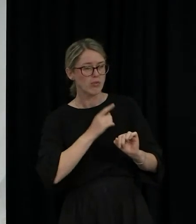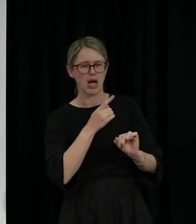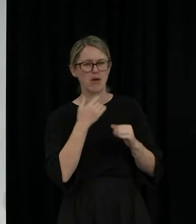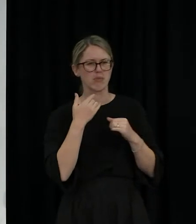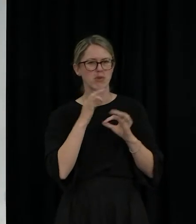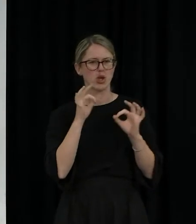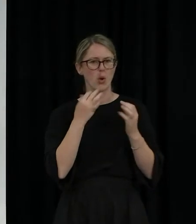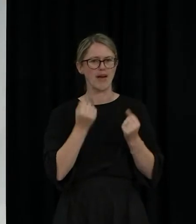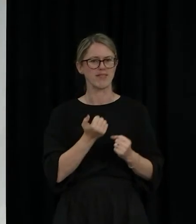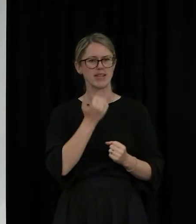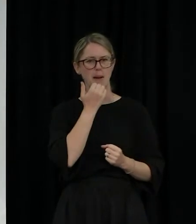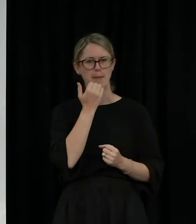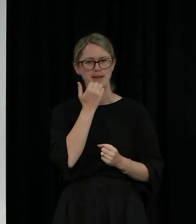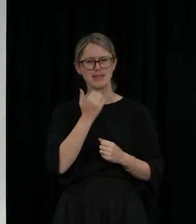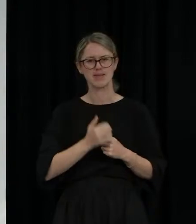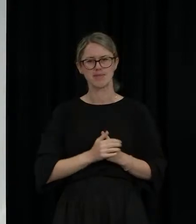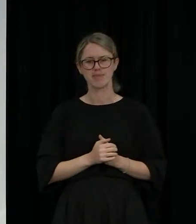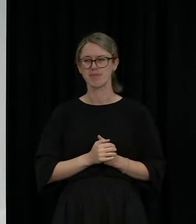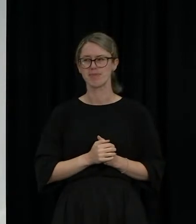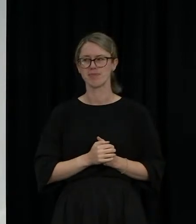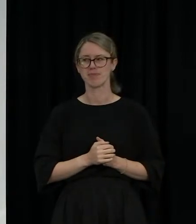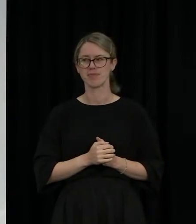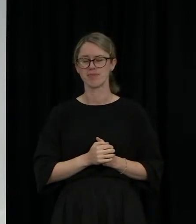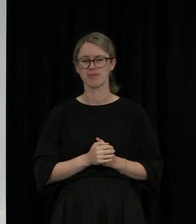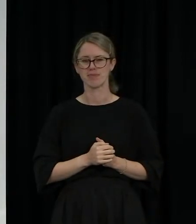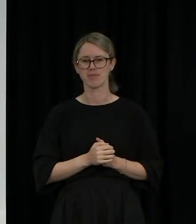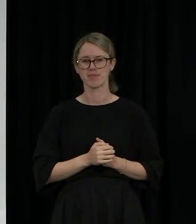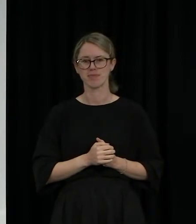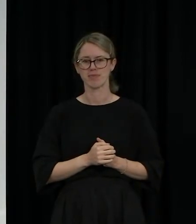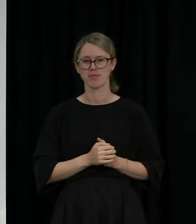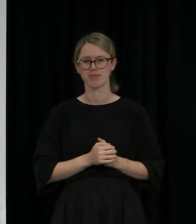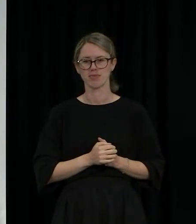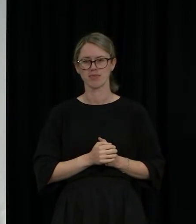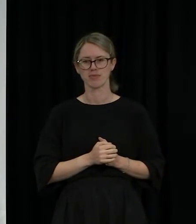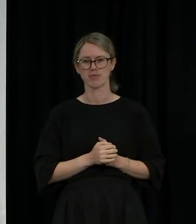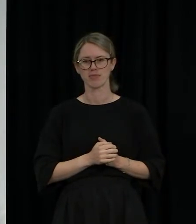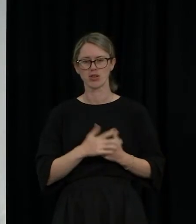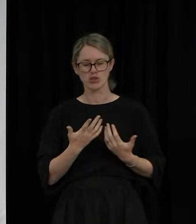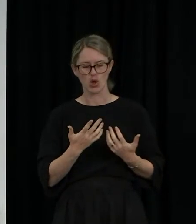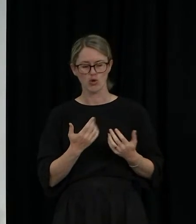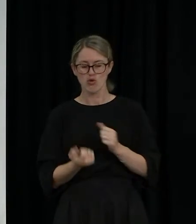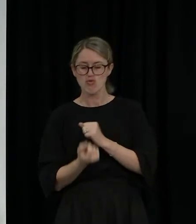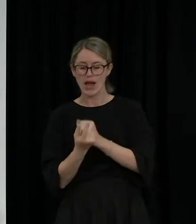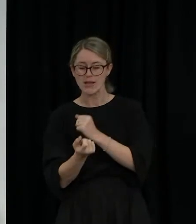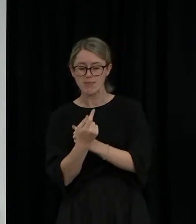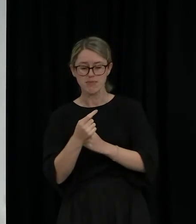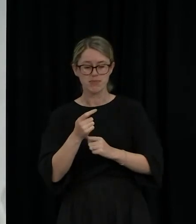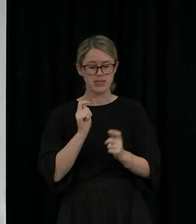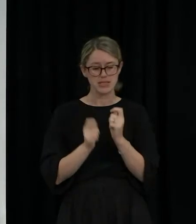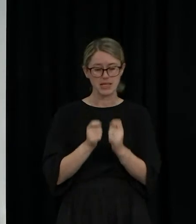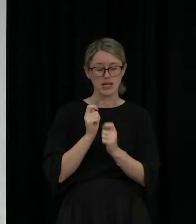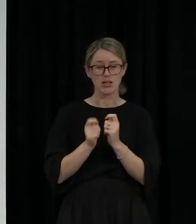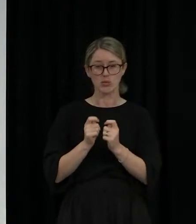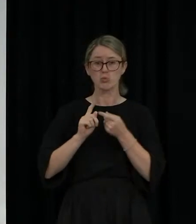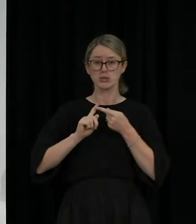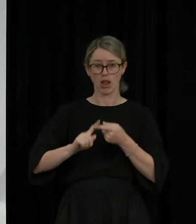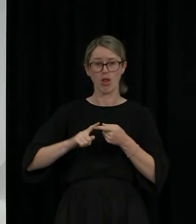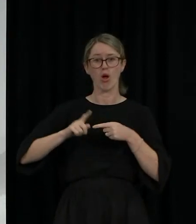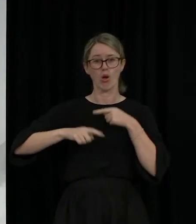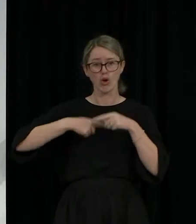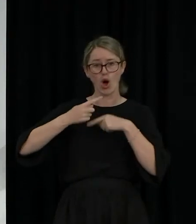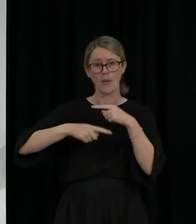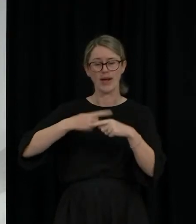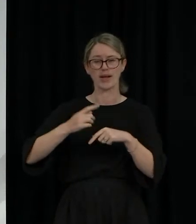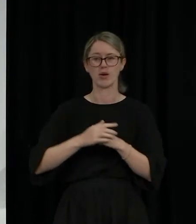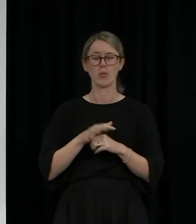but underpinning, I think, a bit of your questioning, Derek, is what is the status of surveillance testing? It is very much part of what we're doing here. We're